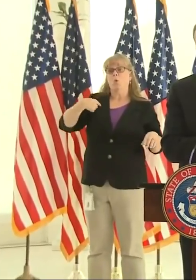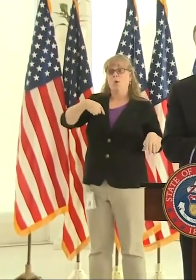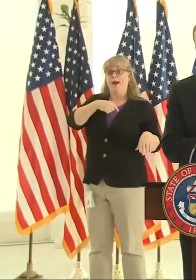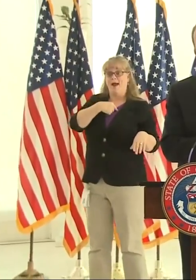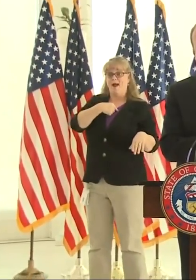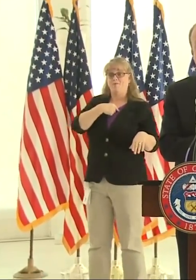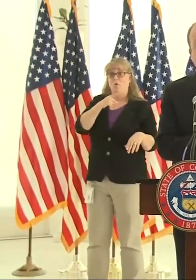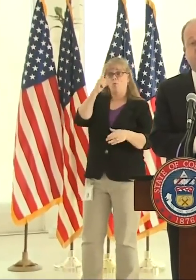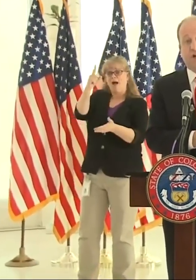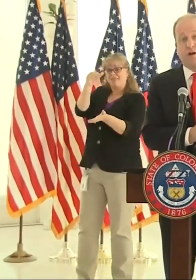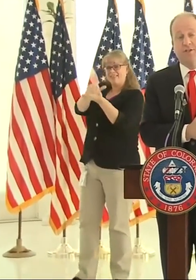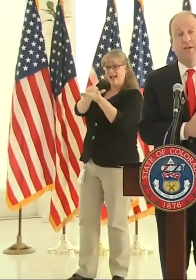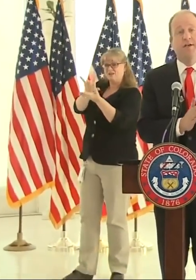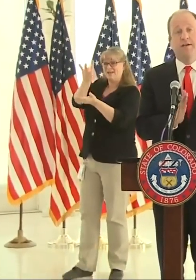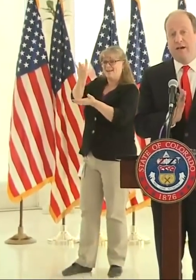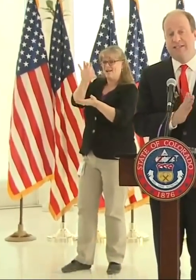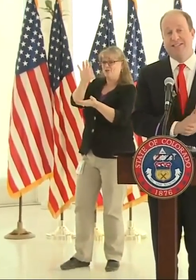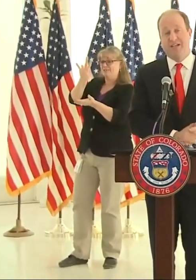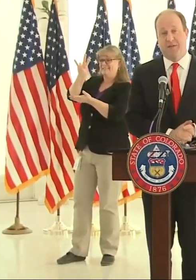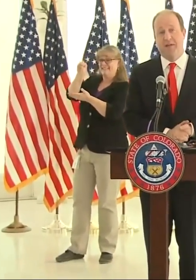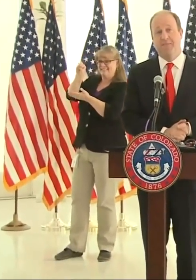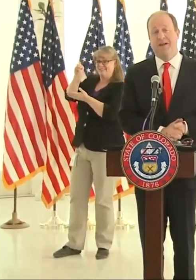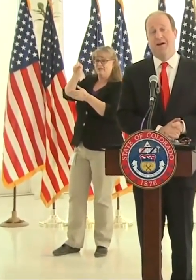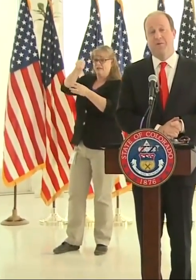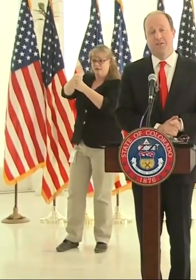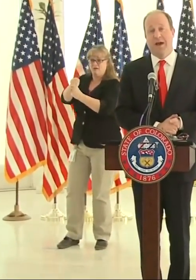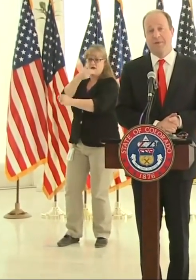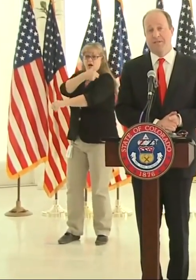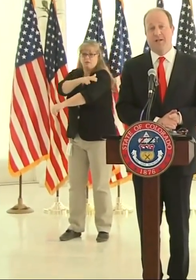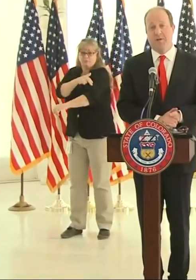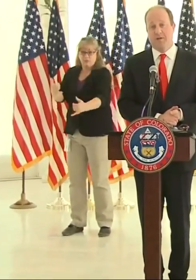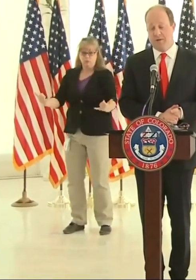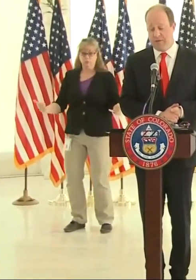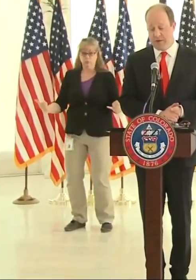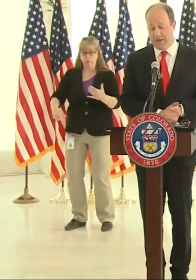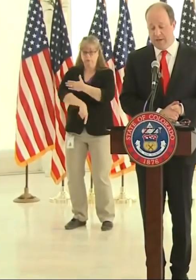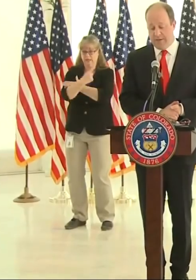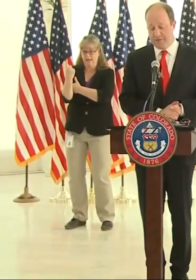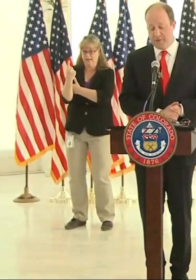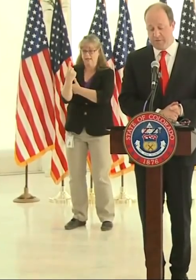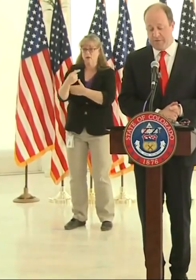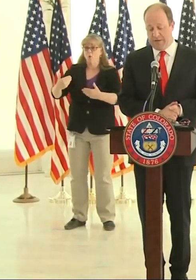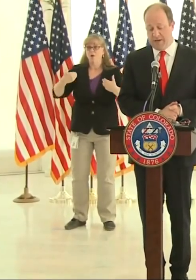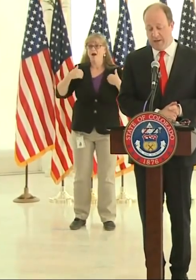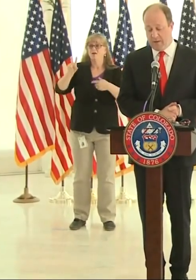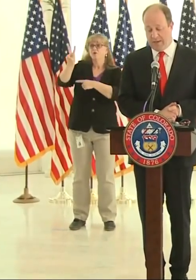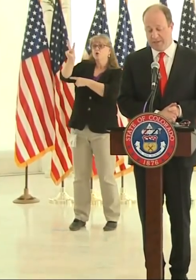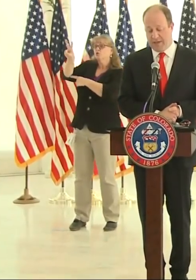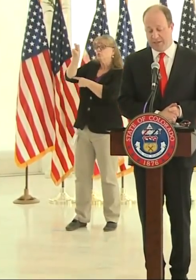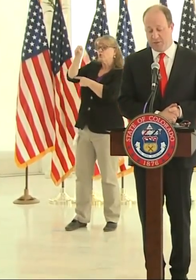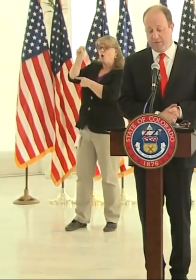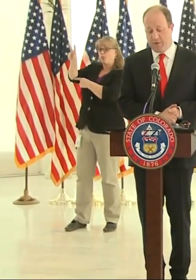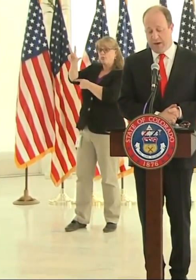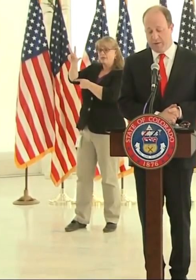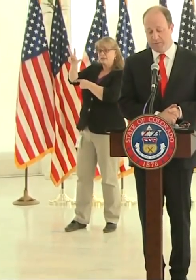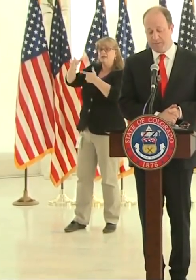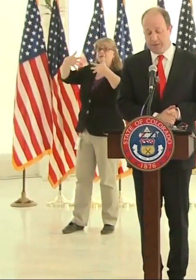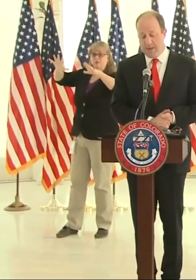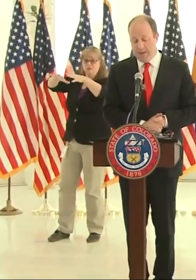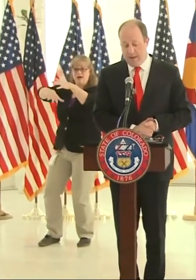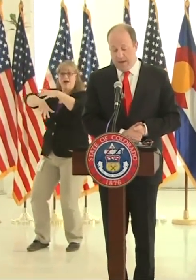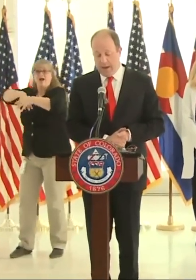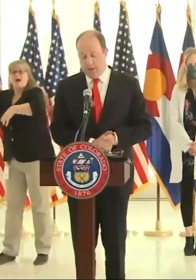hospital, 215 discharged successfully. We're so happy to celebrate the recovery of 215 Coloradans in the last 24